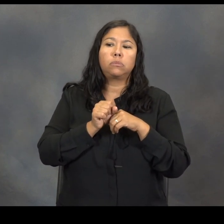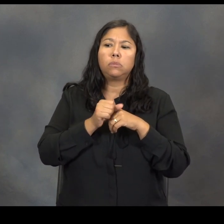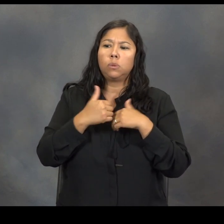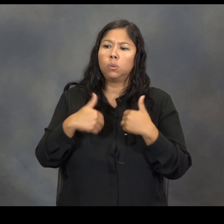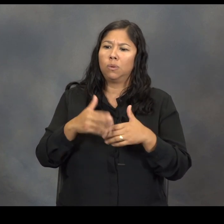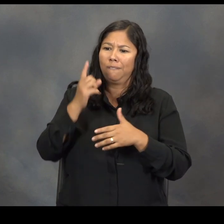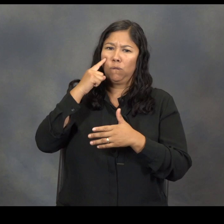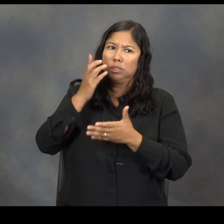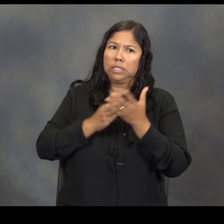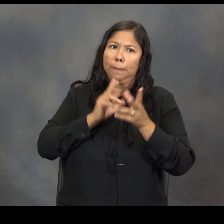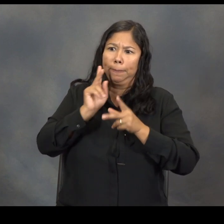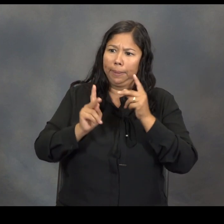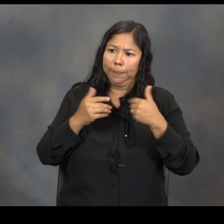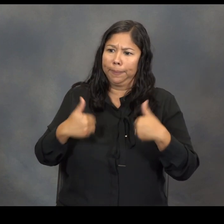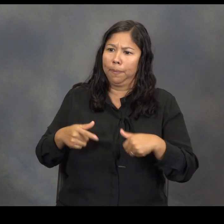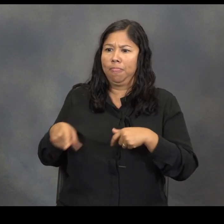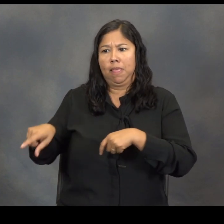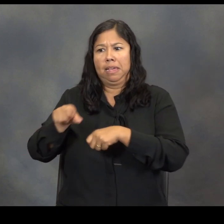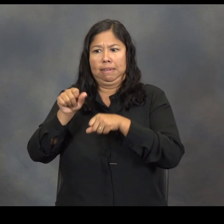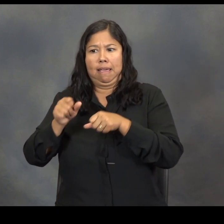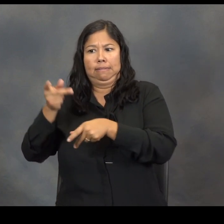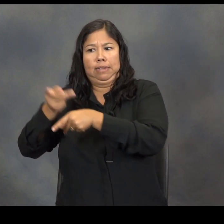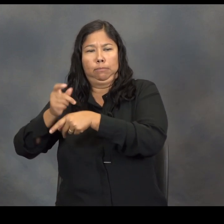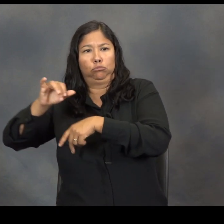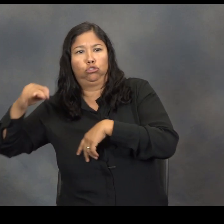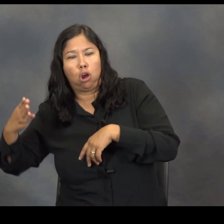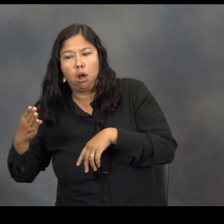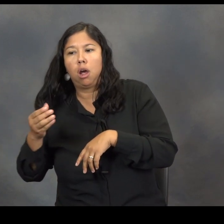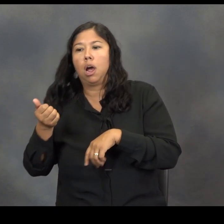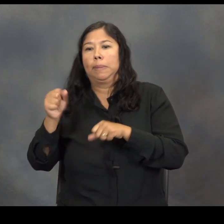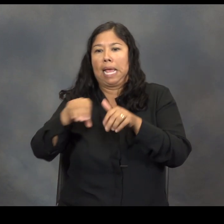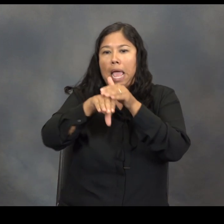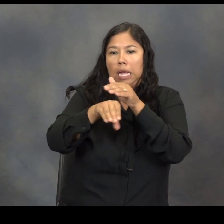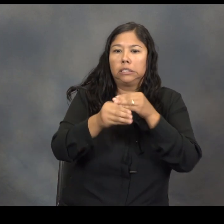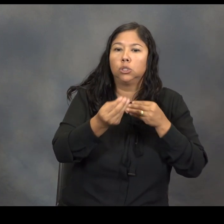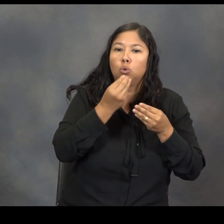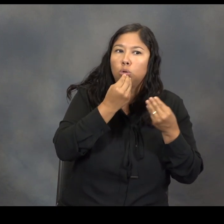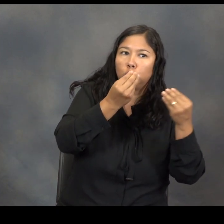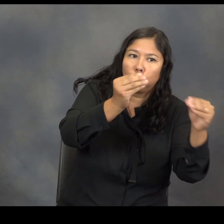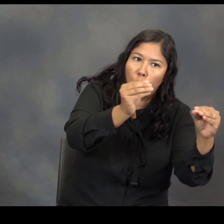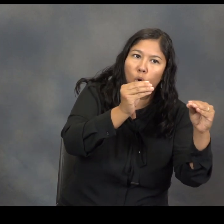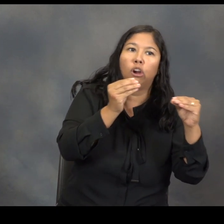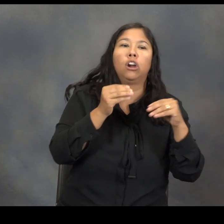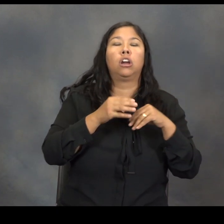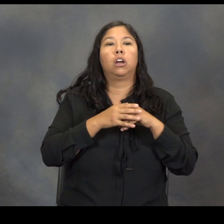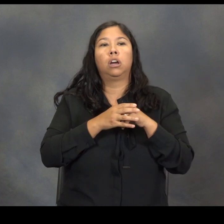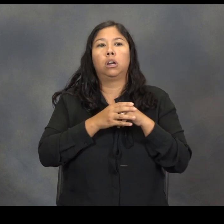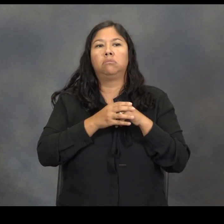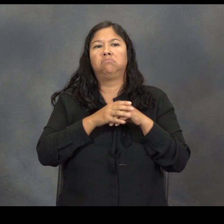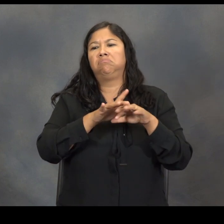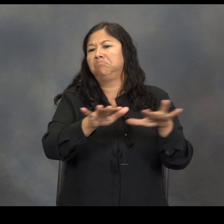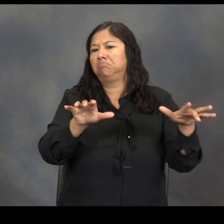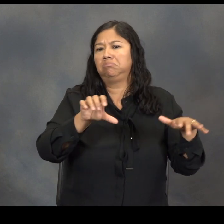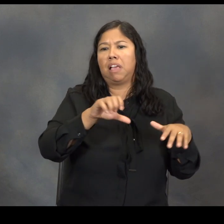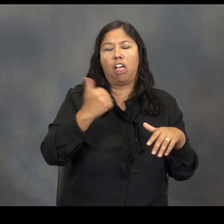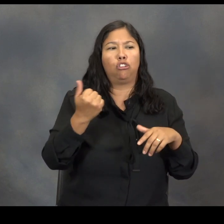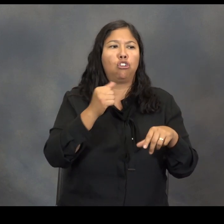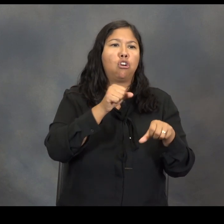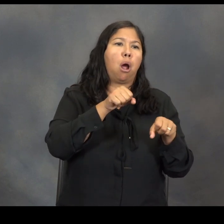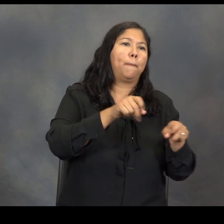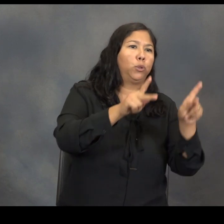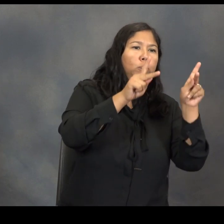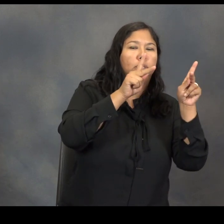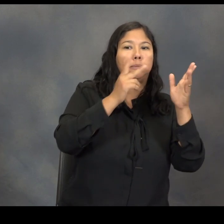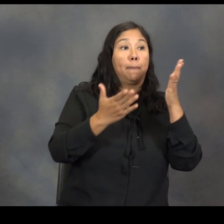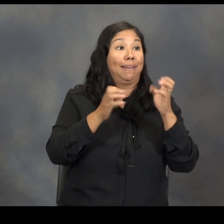the difference between keeping your job and being able to access the grocery store and other sort of job